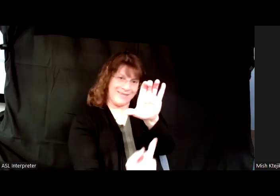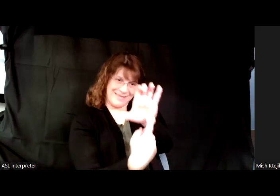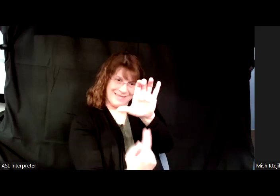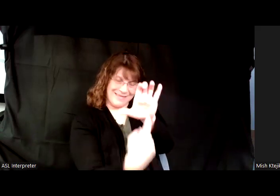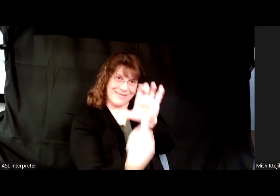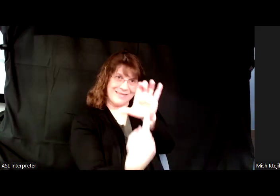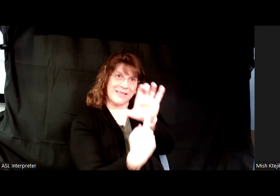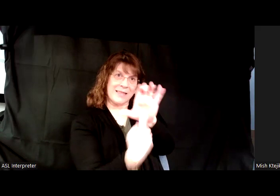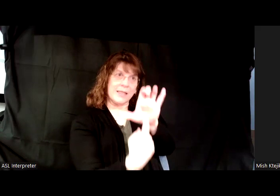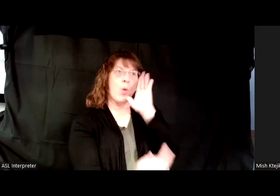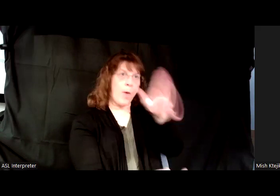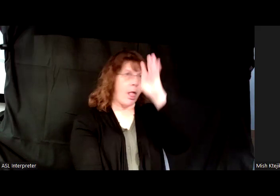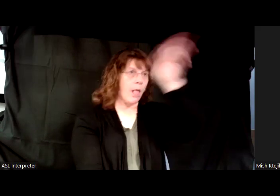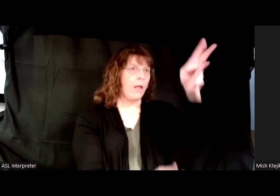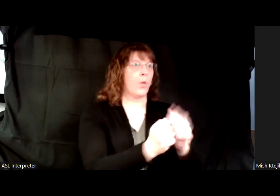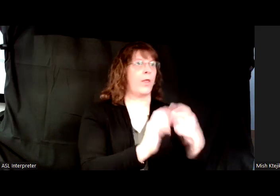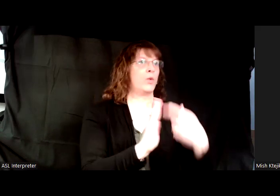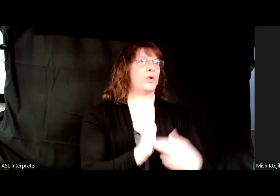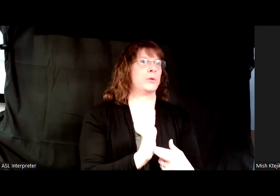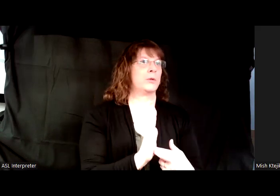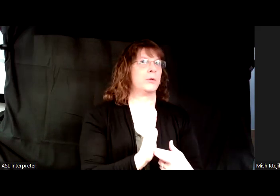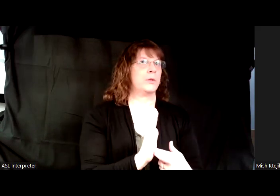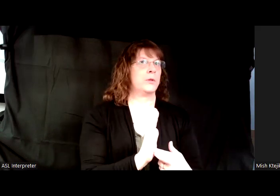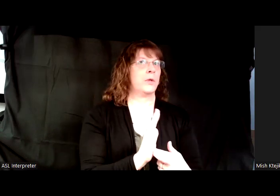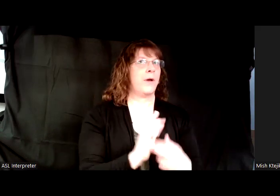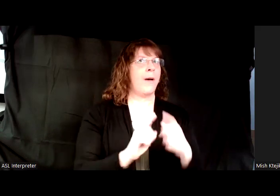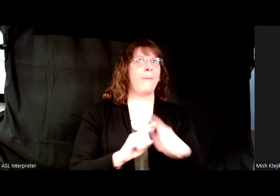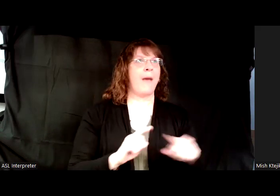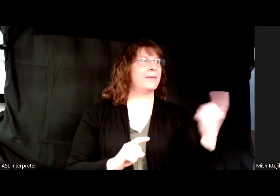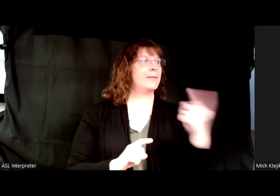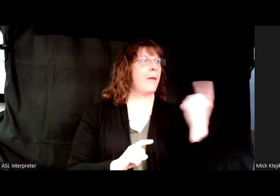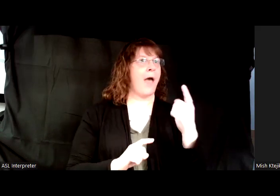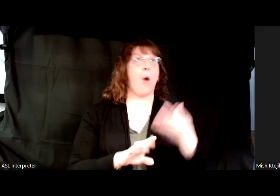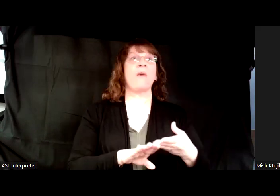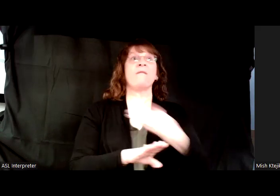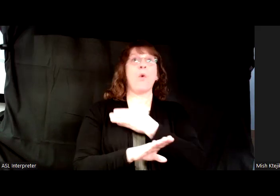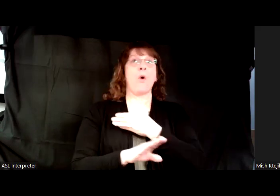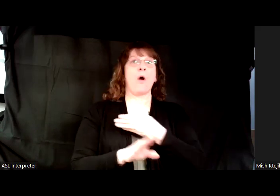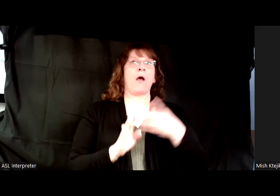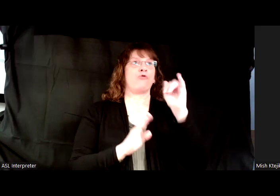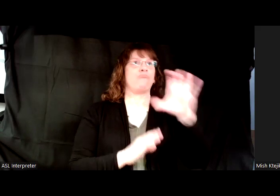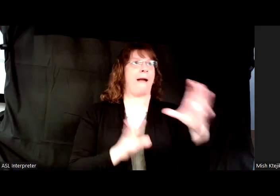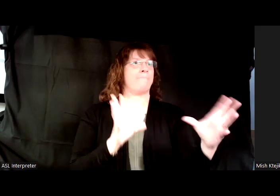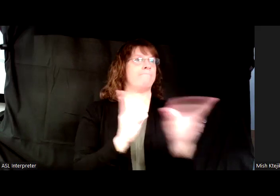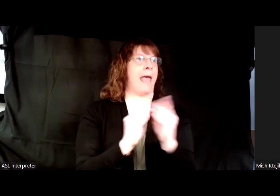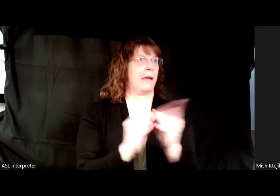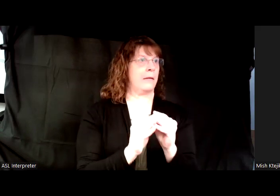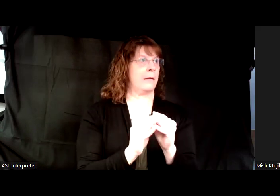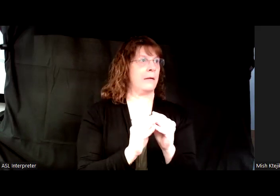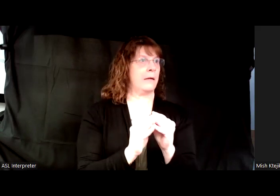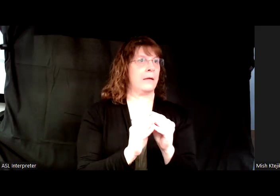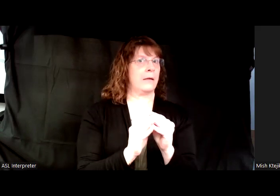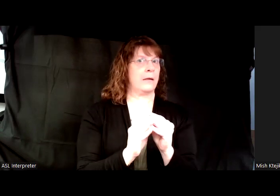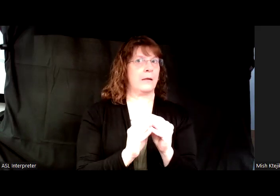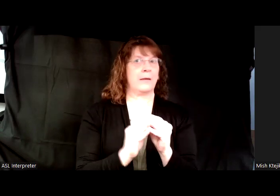need to be doing that right now. That is the RAC's job. They will come up with the rules. But somehow before the RAC